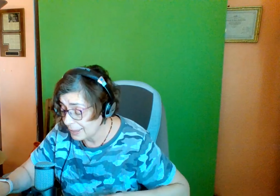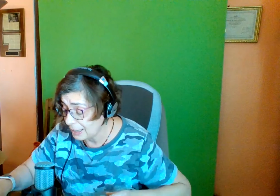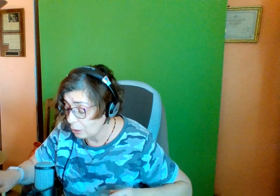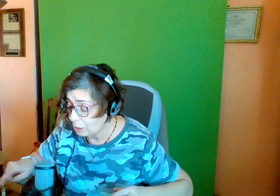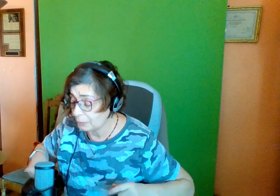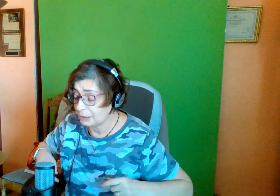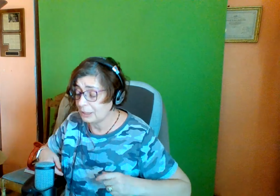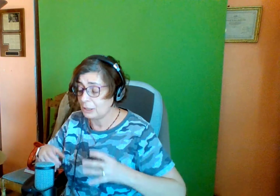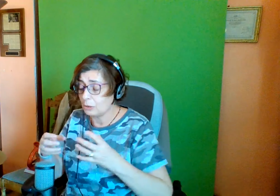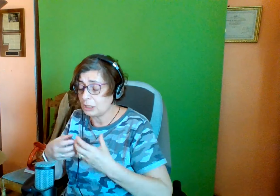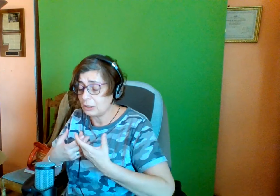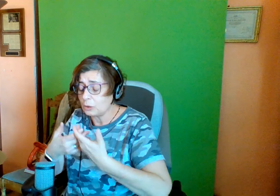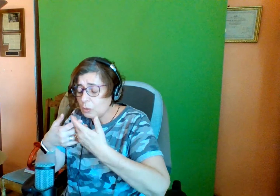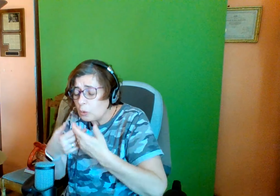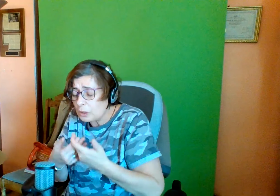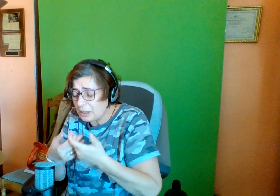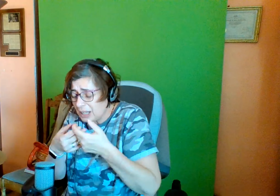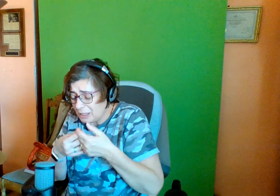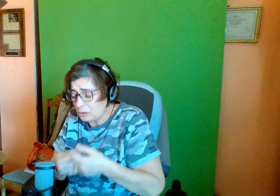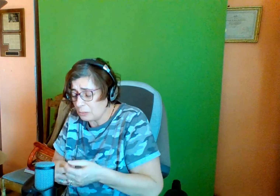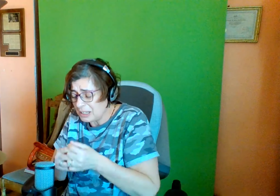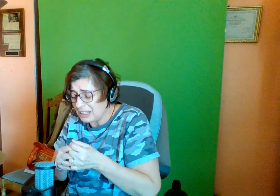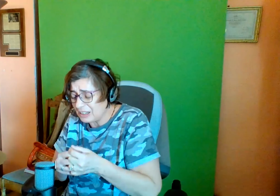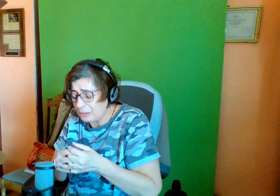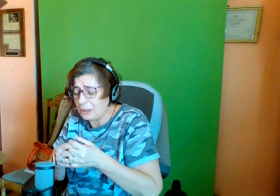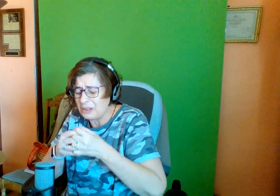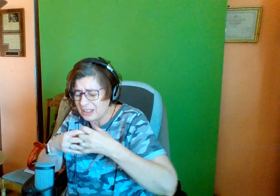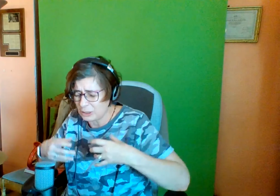ciudad de Longmont, y yo quiero una atención